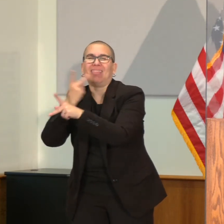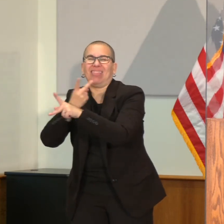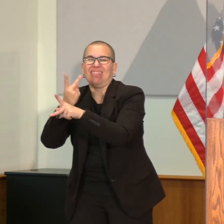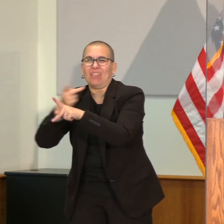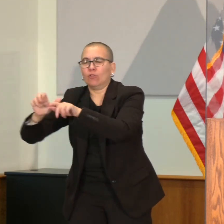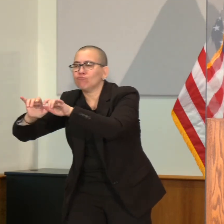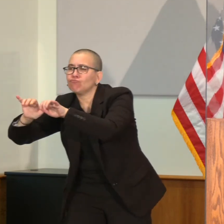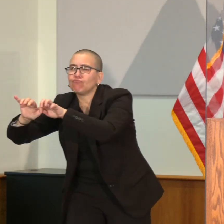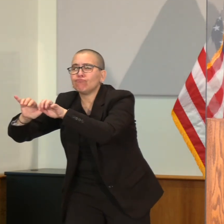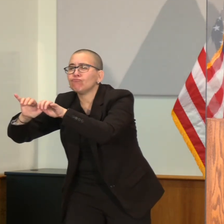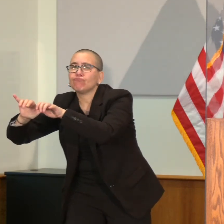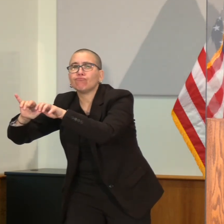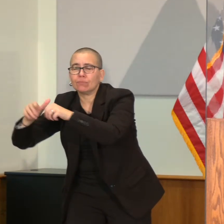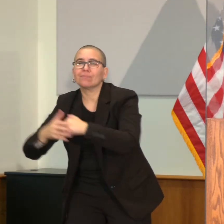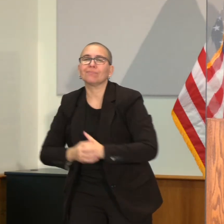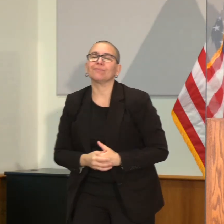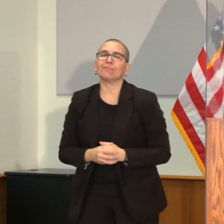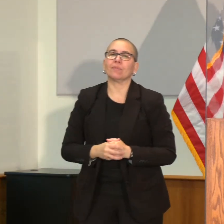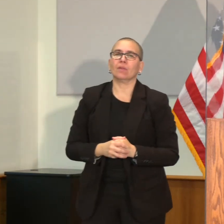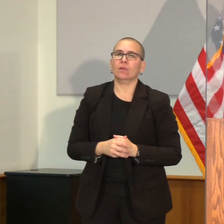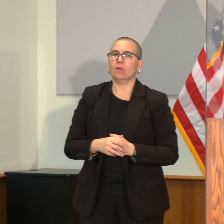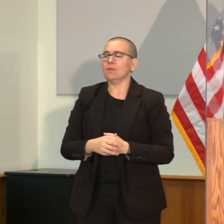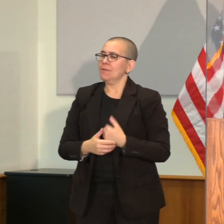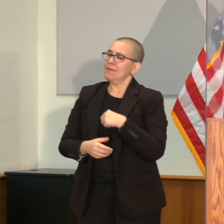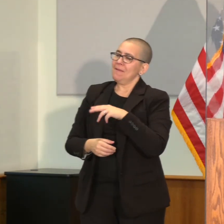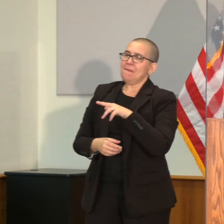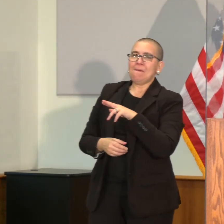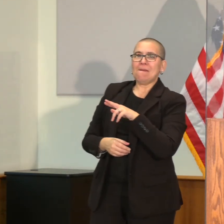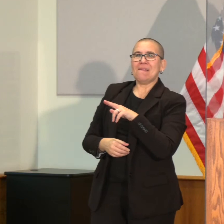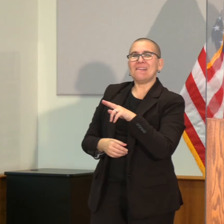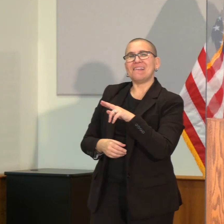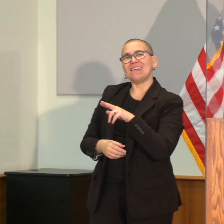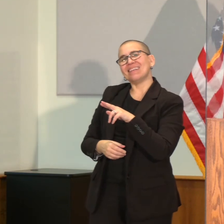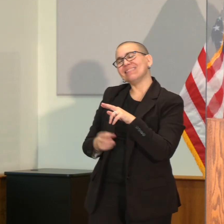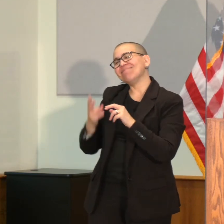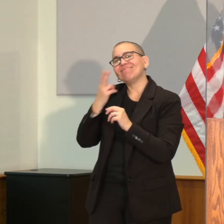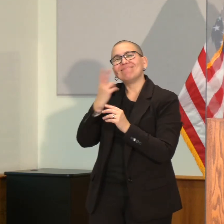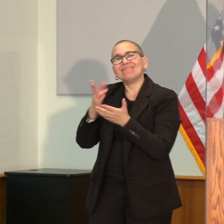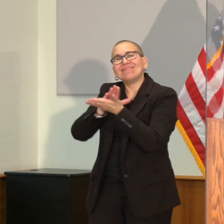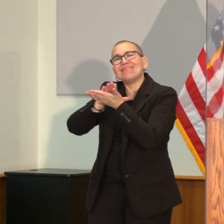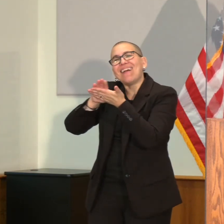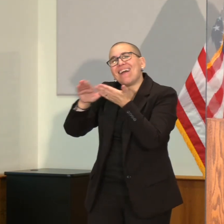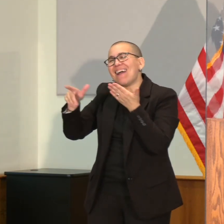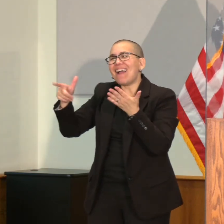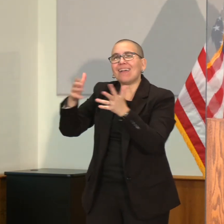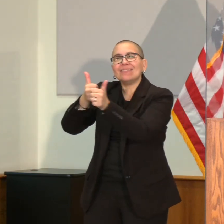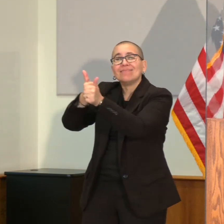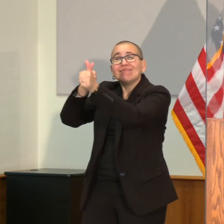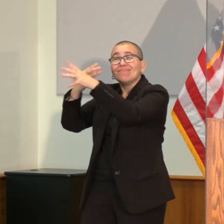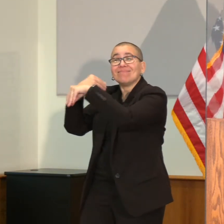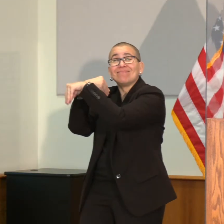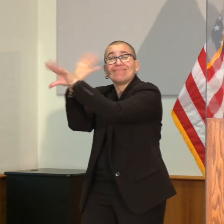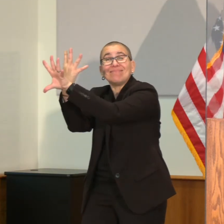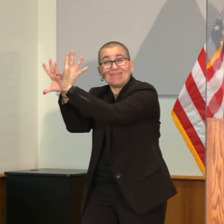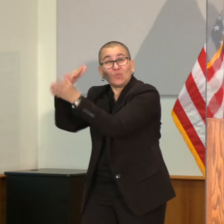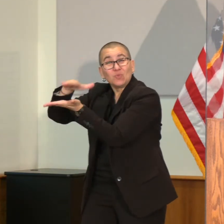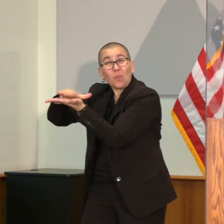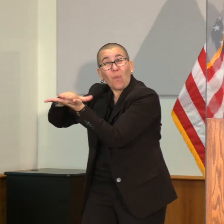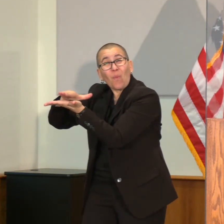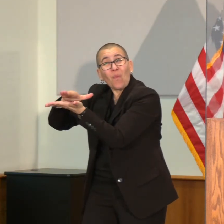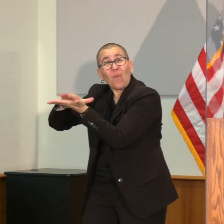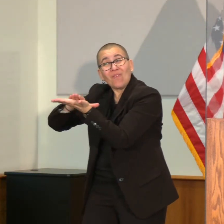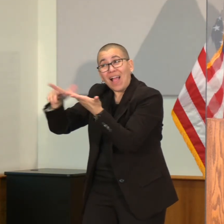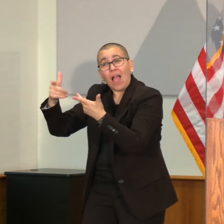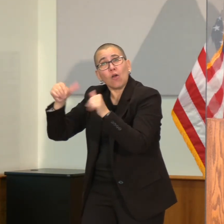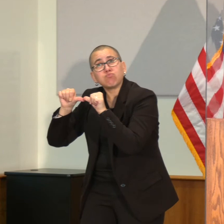And it's rewarding to see him in that element and to understand that he's doing everything he can to make sure that he makes a